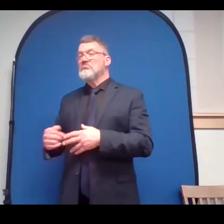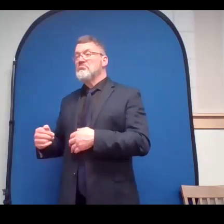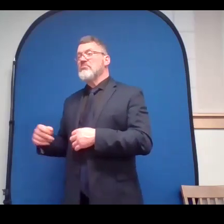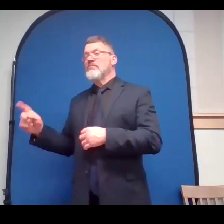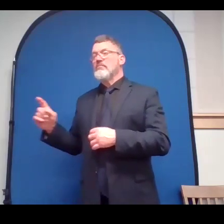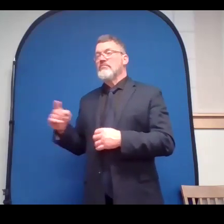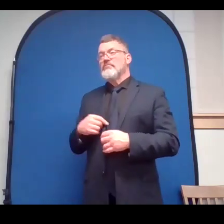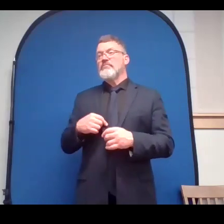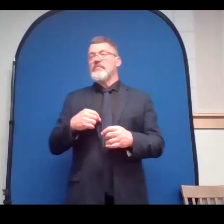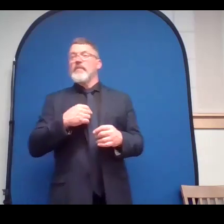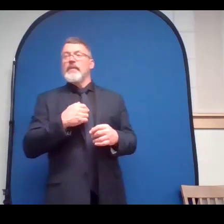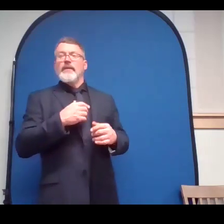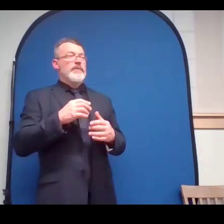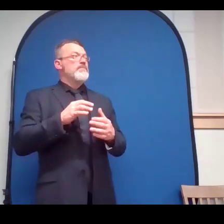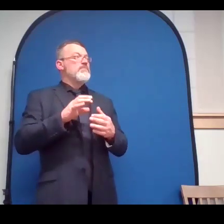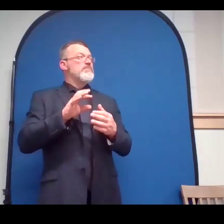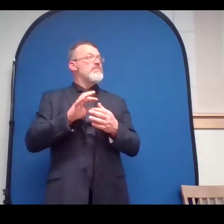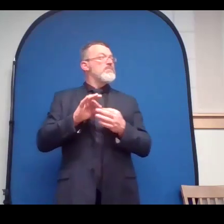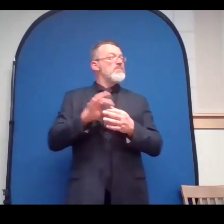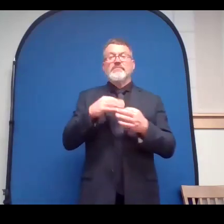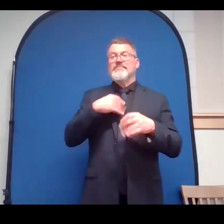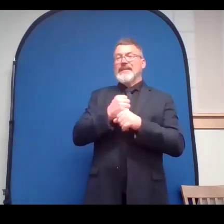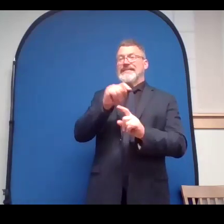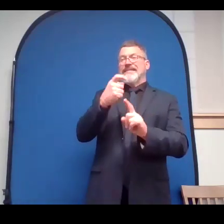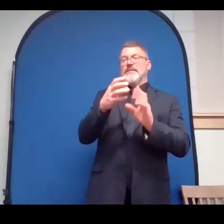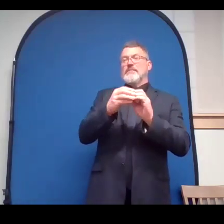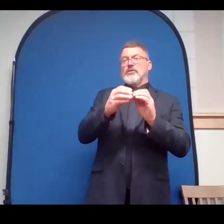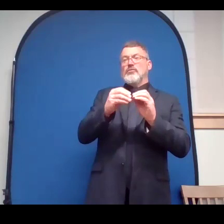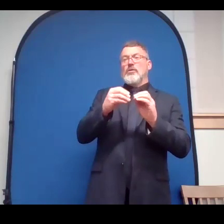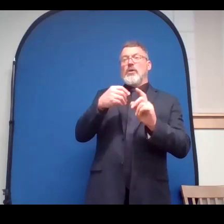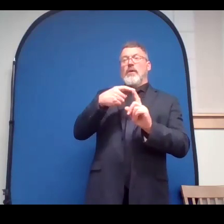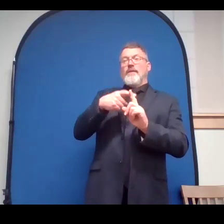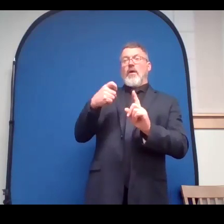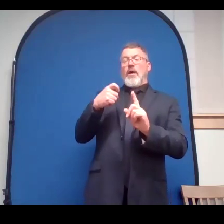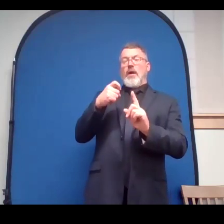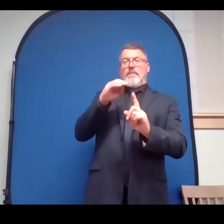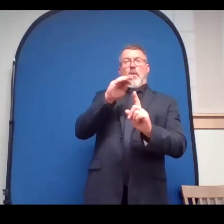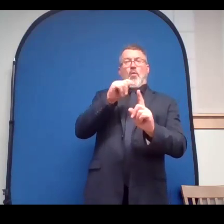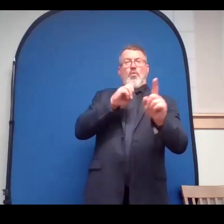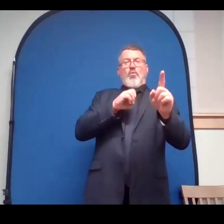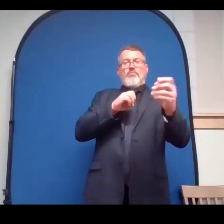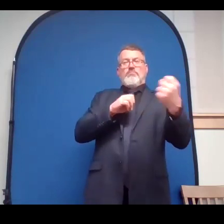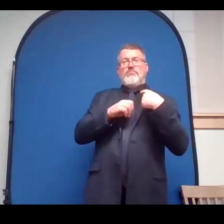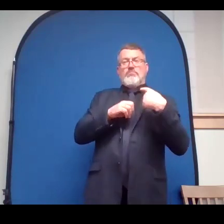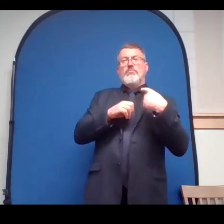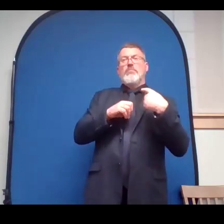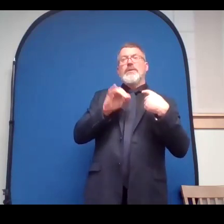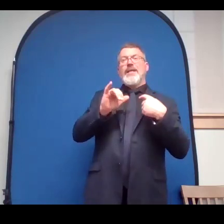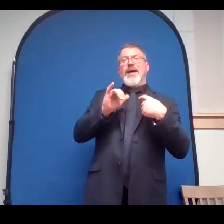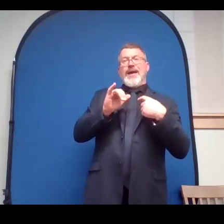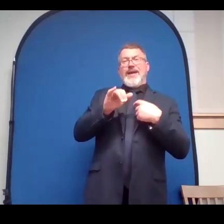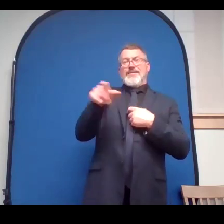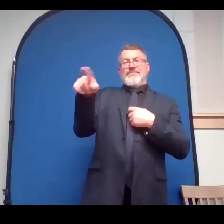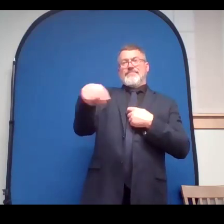messages and our contact from First Sergeant Mote stating that there was an intervention with the family